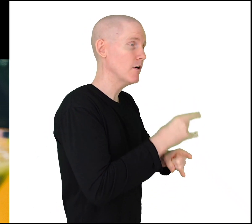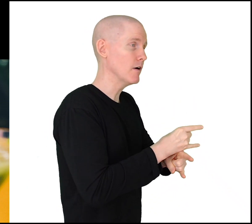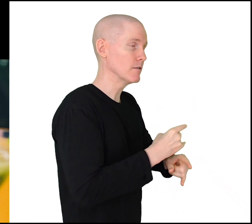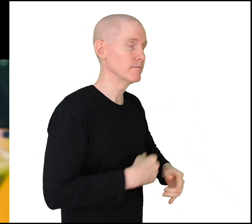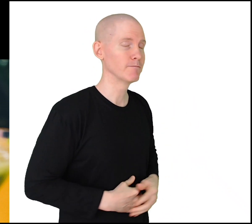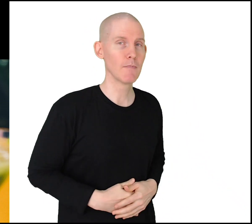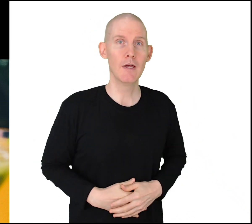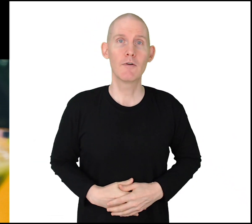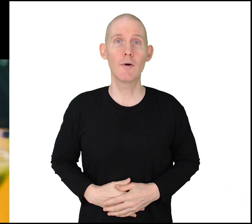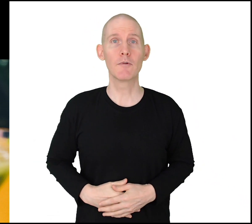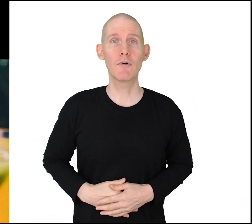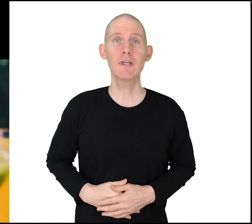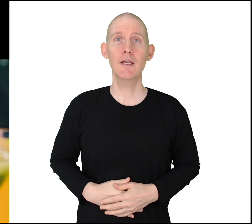alcohol. From the front again.